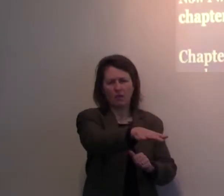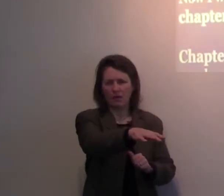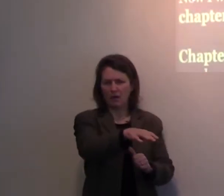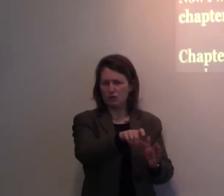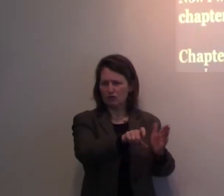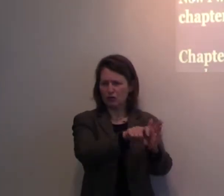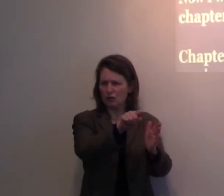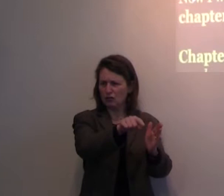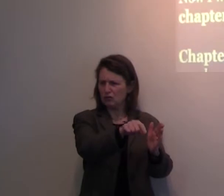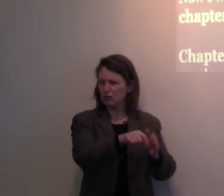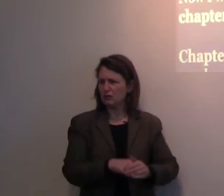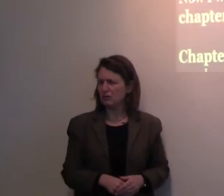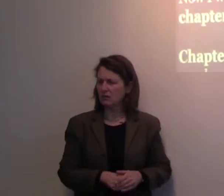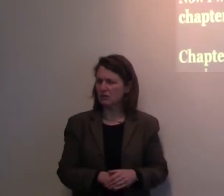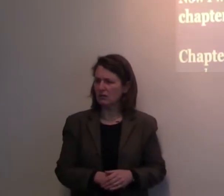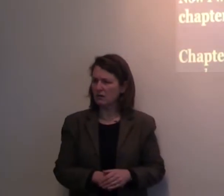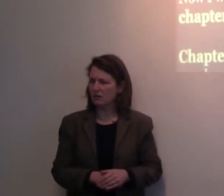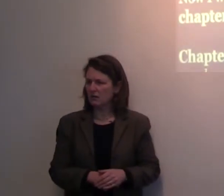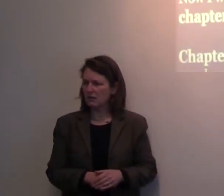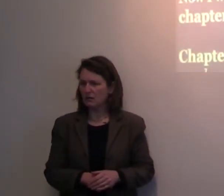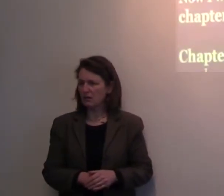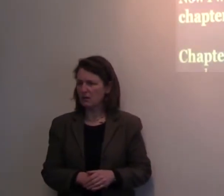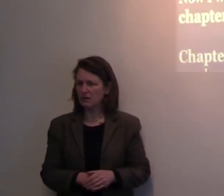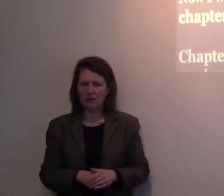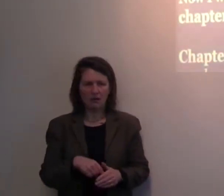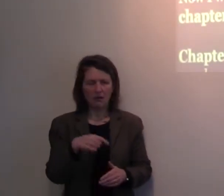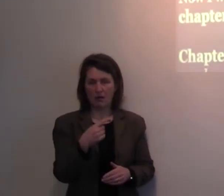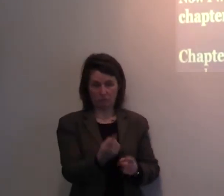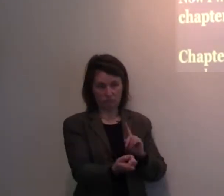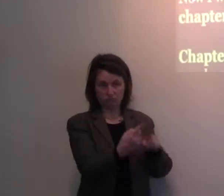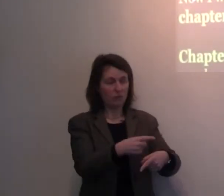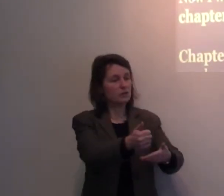Philippi, and how they supported him.